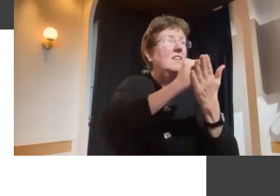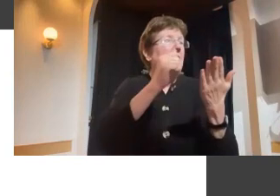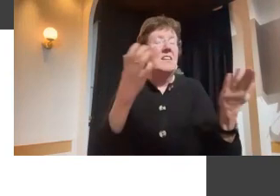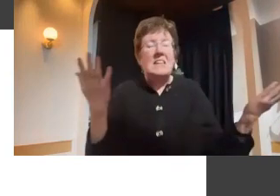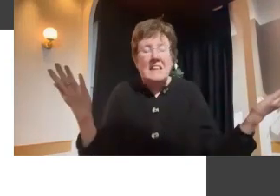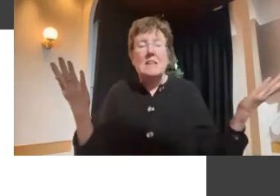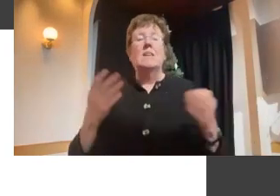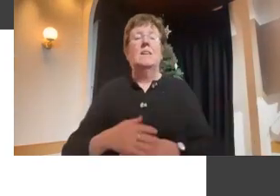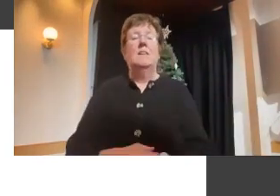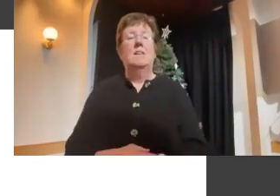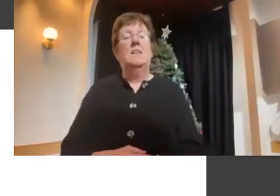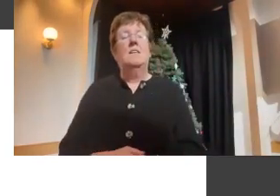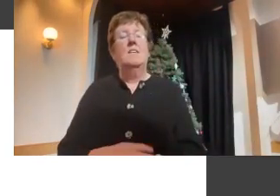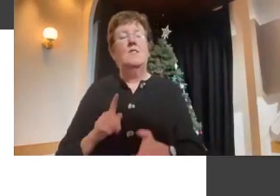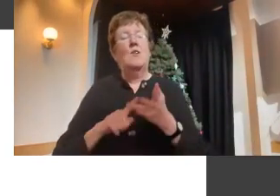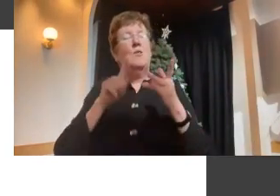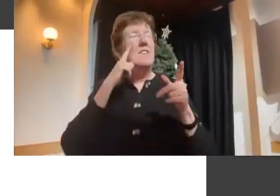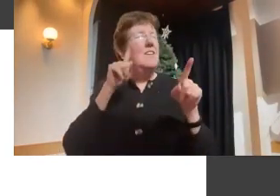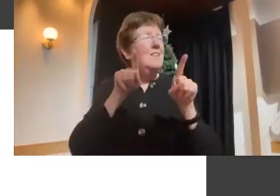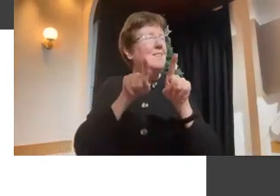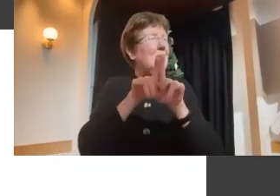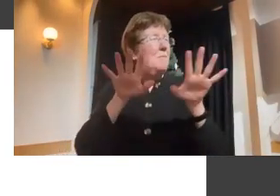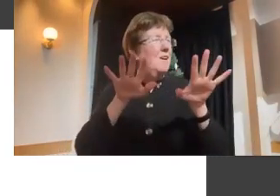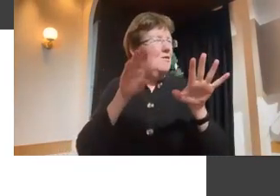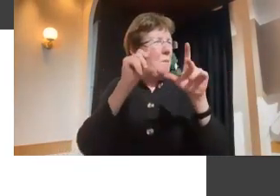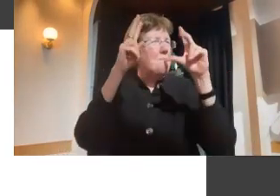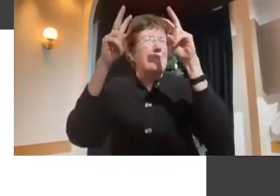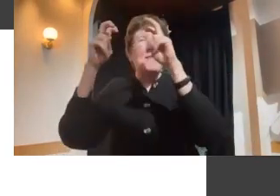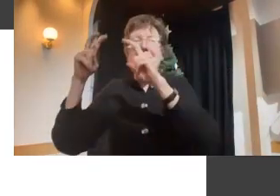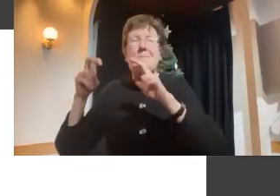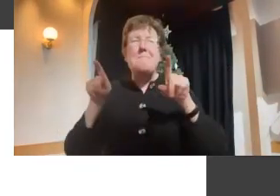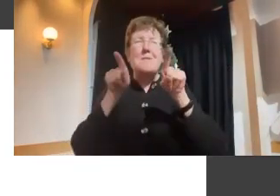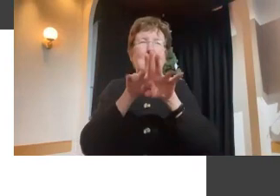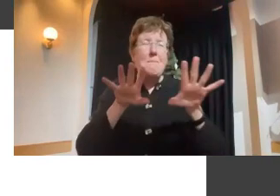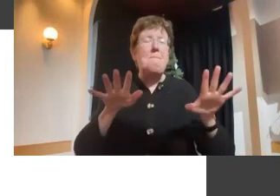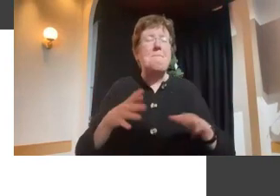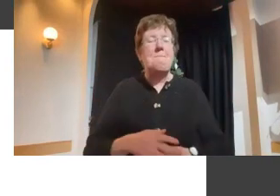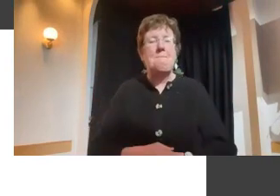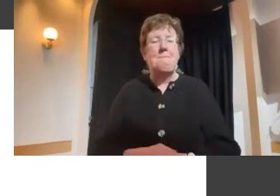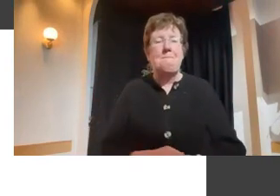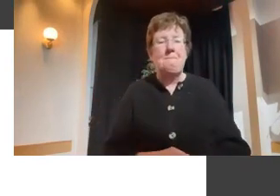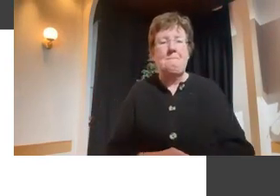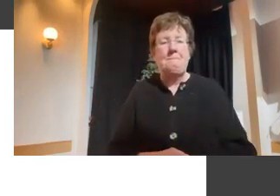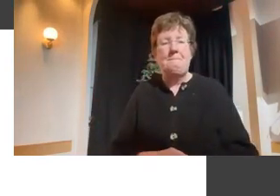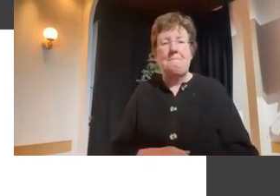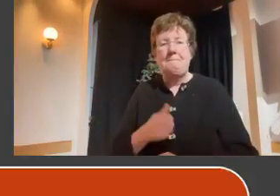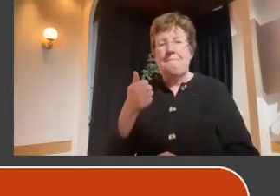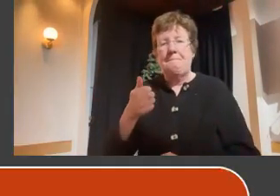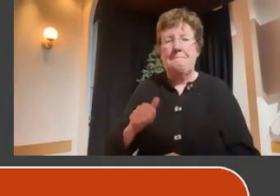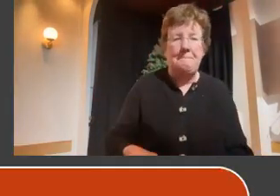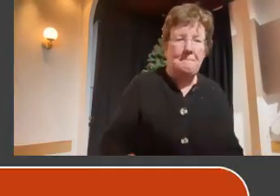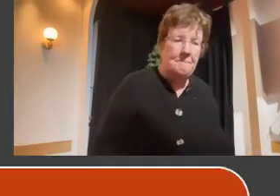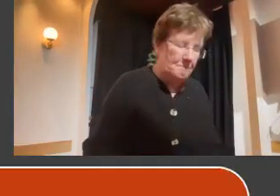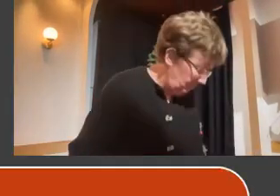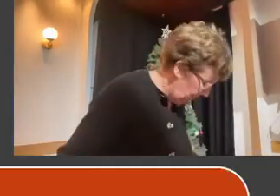enough materials, there's nothing printed, we don't have anything that's our own. So we do see similarities around these minority languages with BSL, but there's